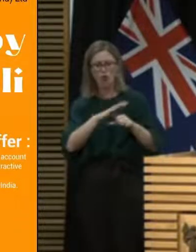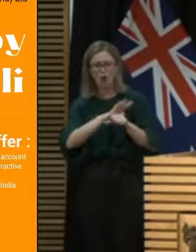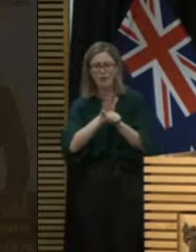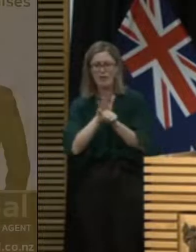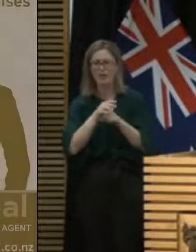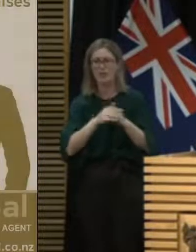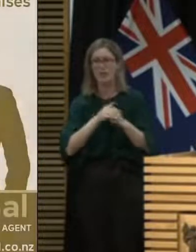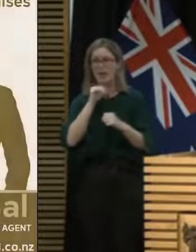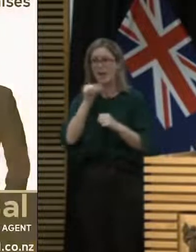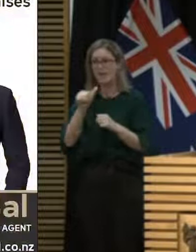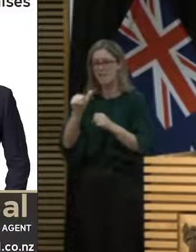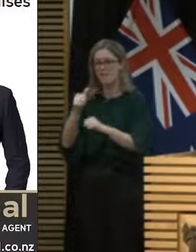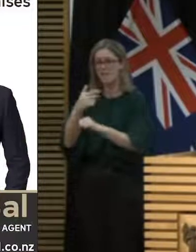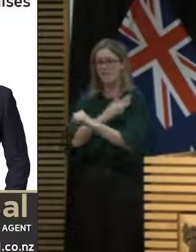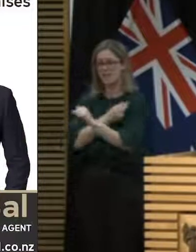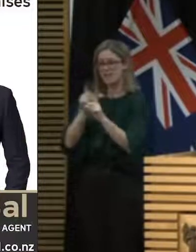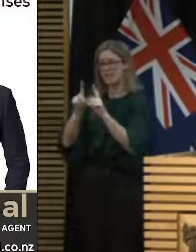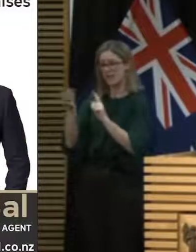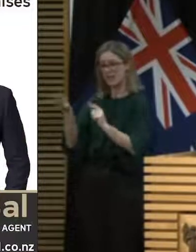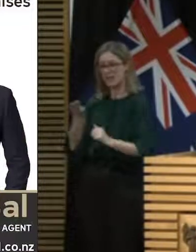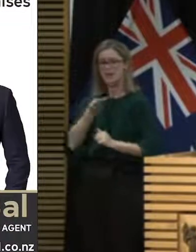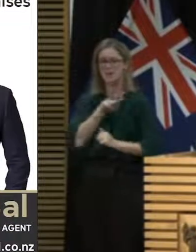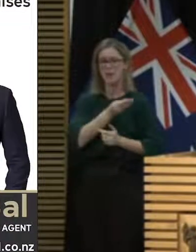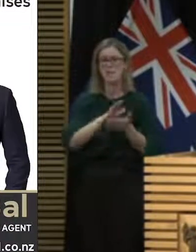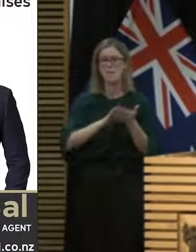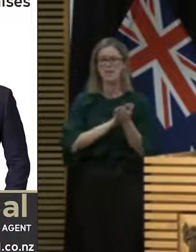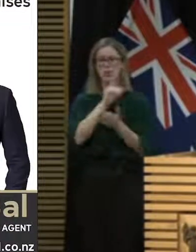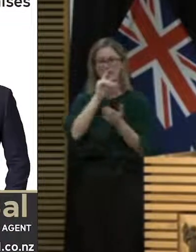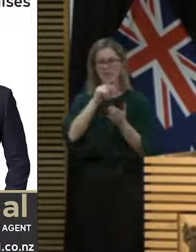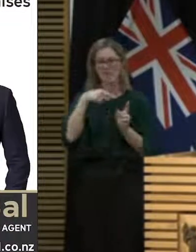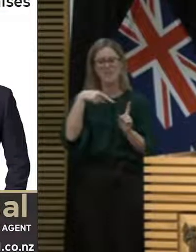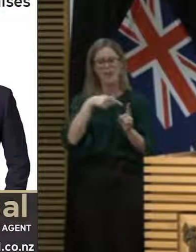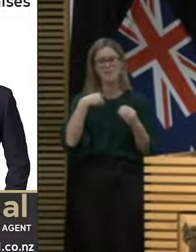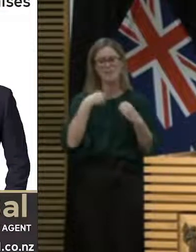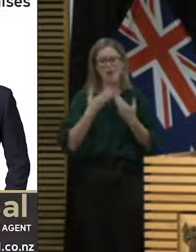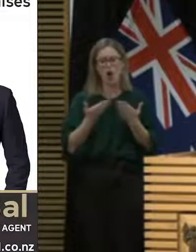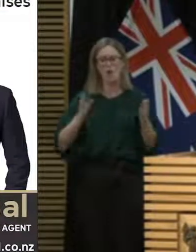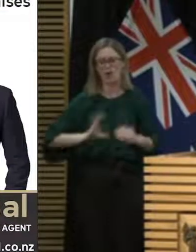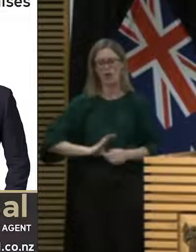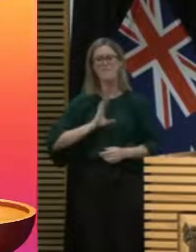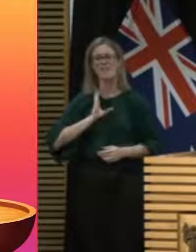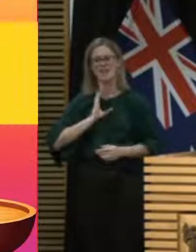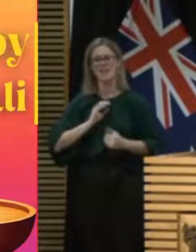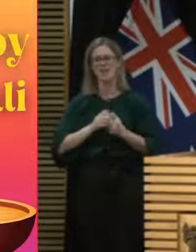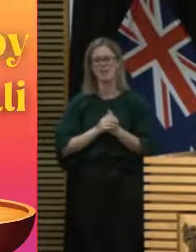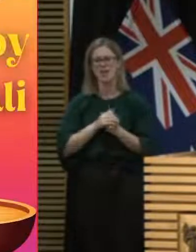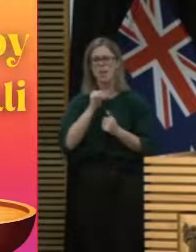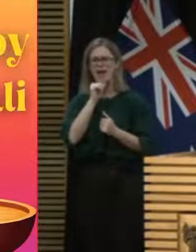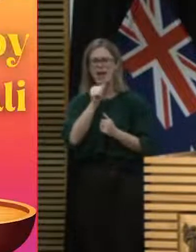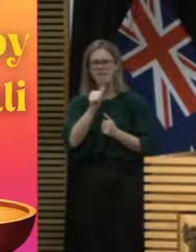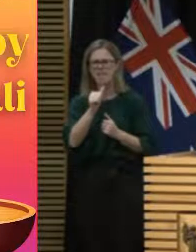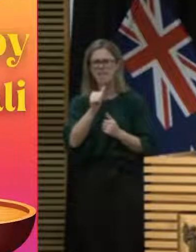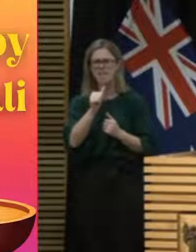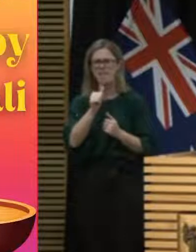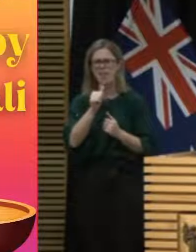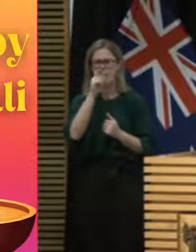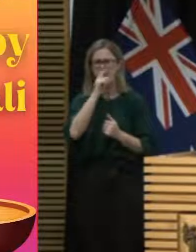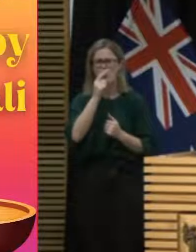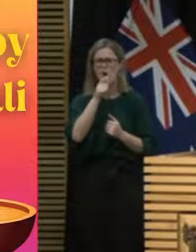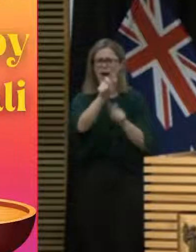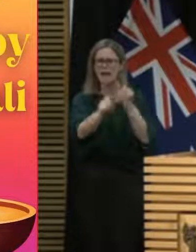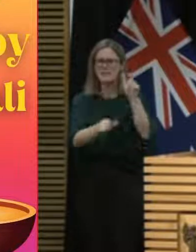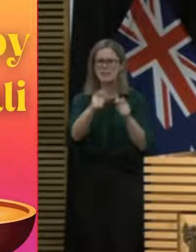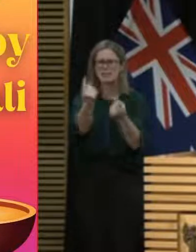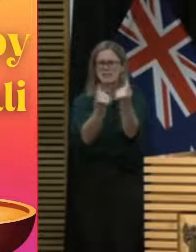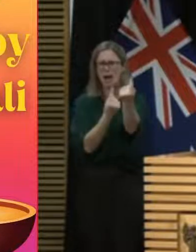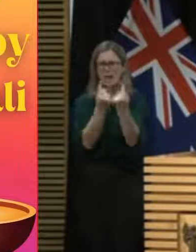using vaccine certificates there enables us to open confidently. But questions would rightly be asked if we required those who were customers